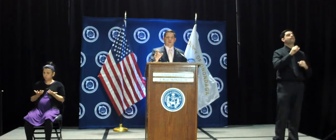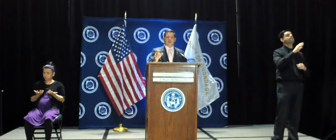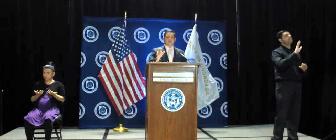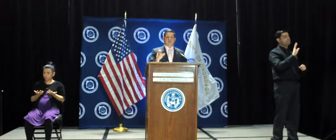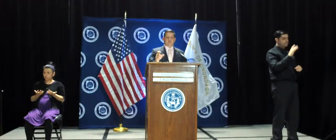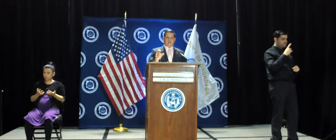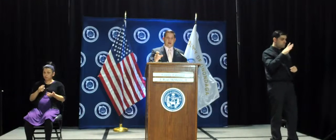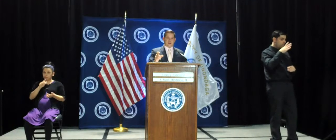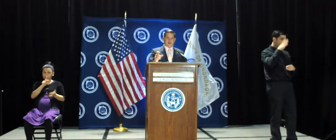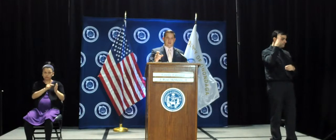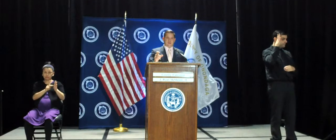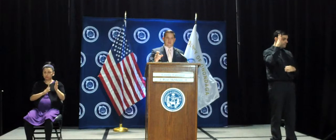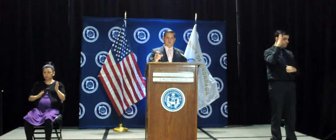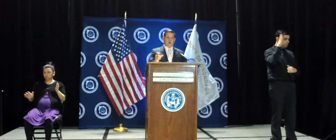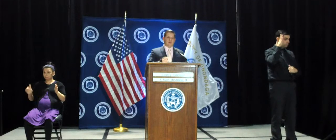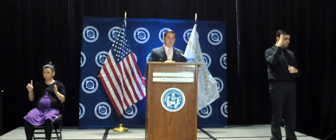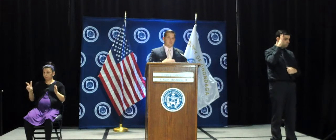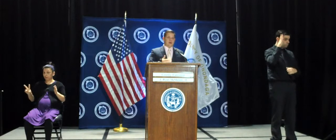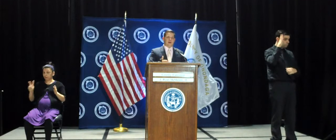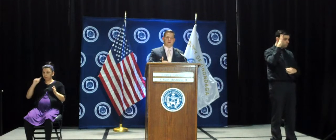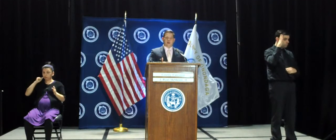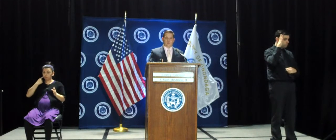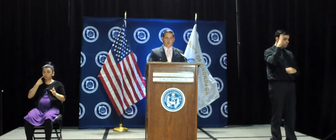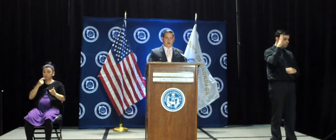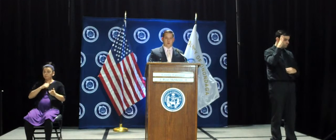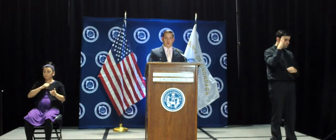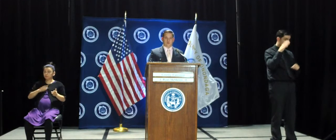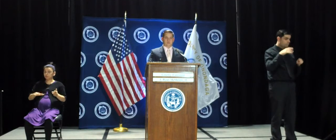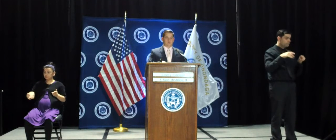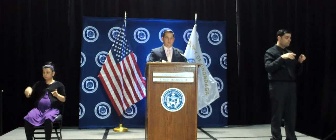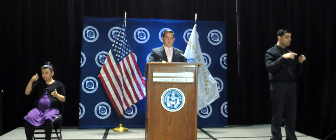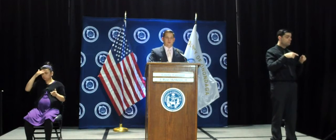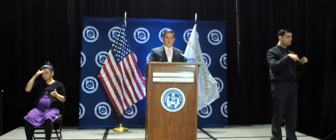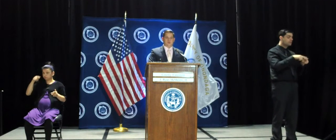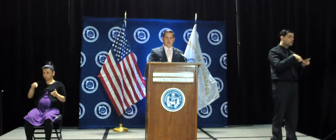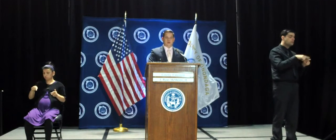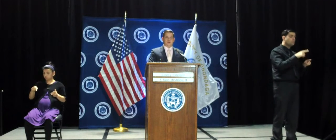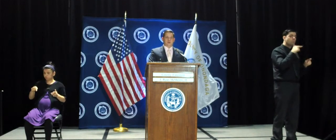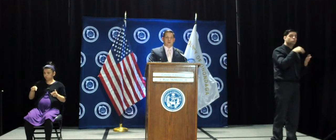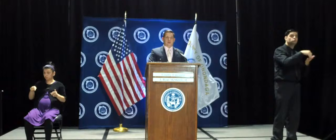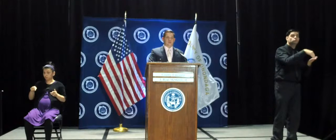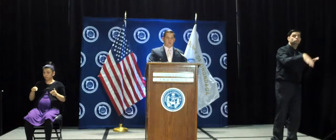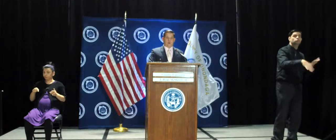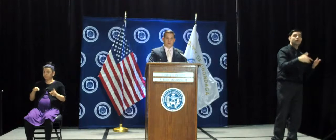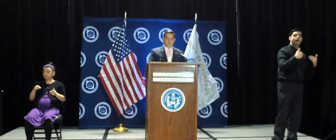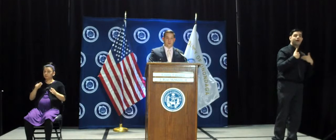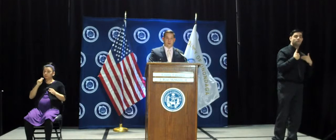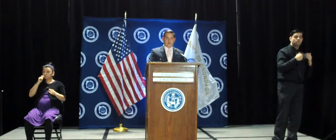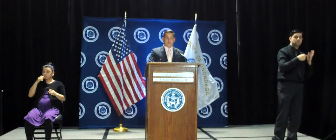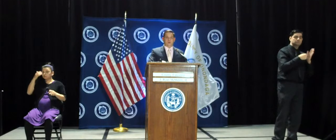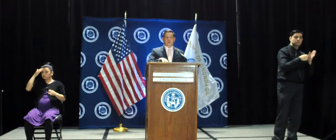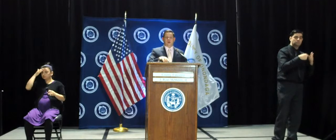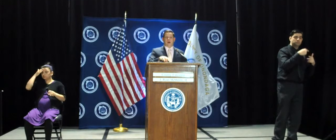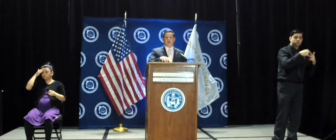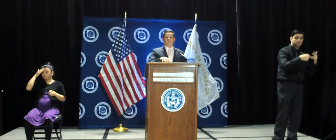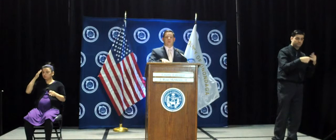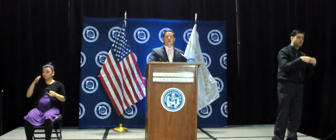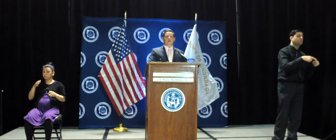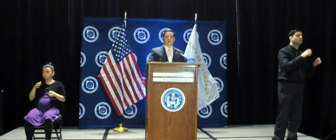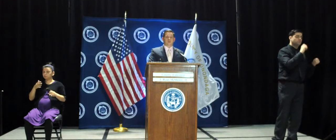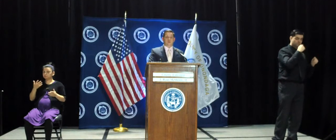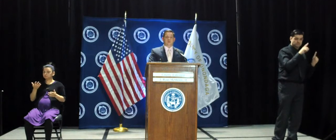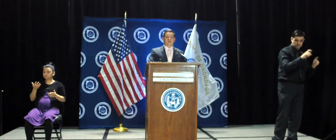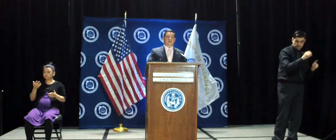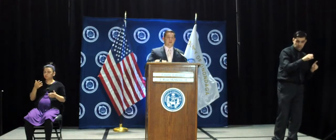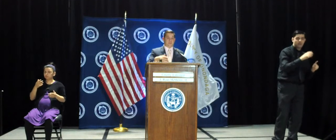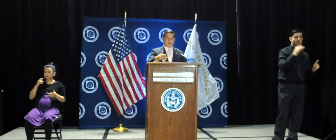12 symptomatic cases, right? So right now you got to rule out COVID. If you're sick, that's what we want the community to do.